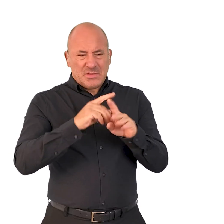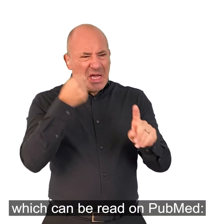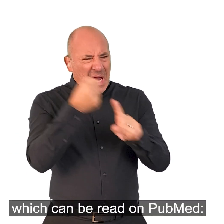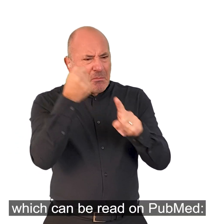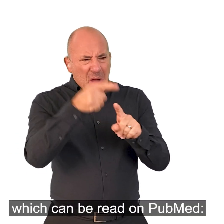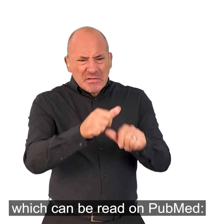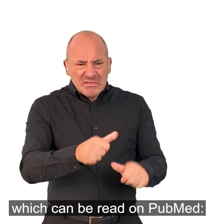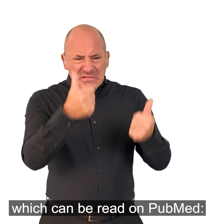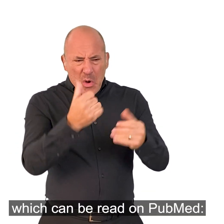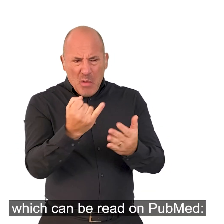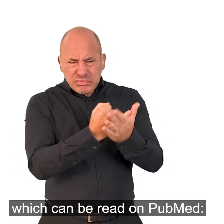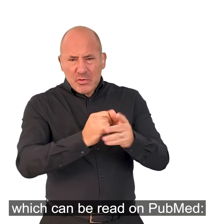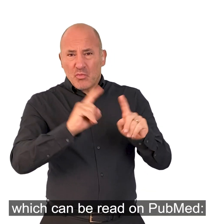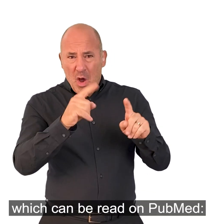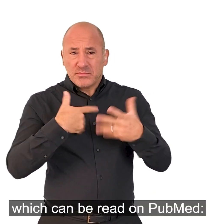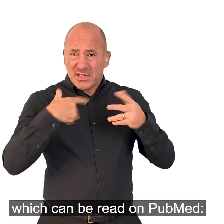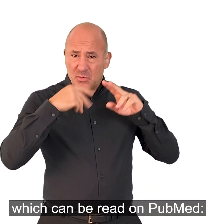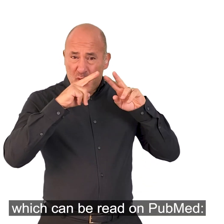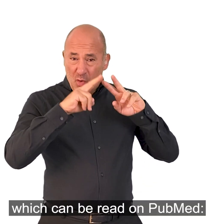which can be read on PubMed at